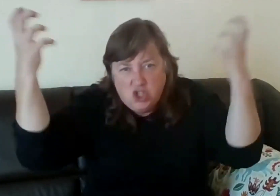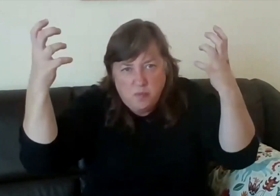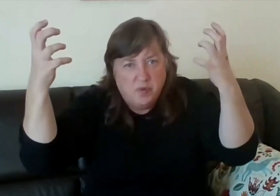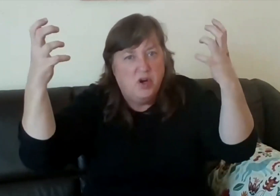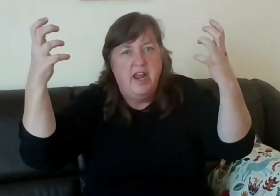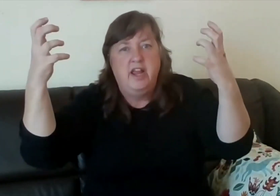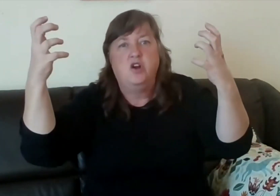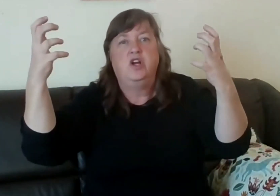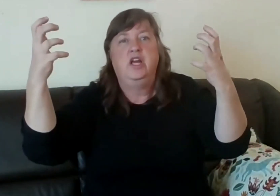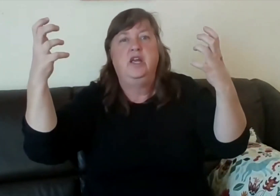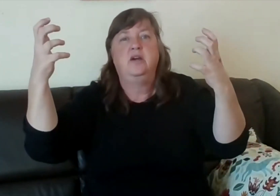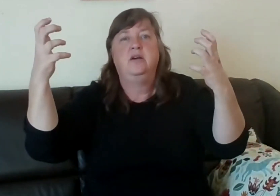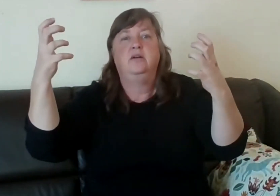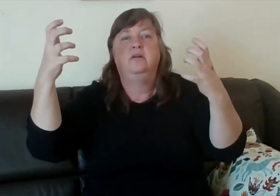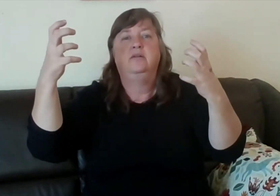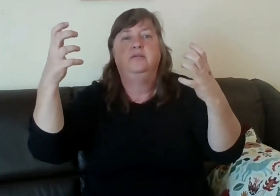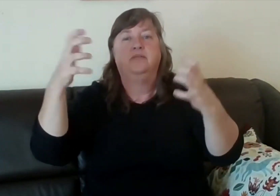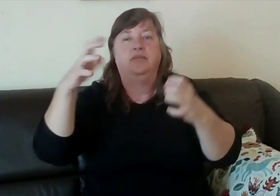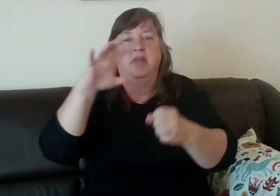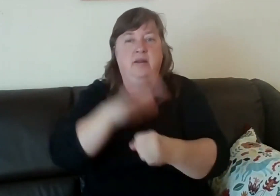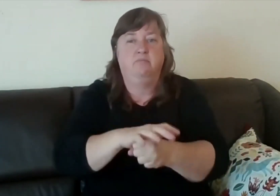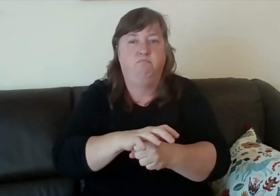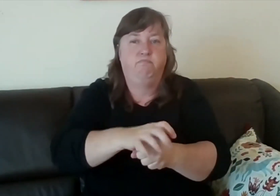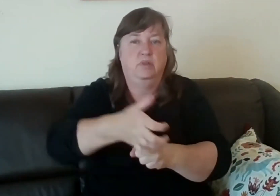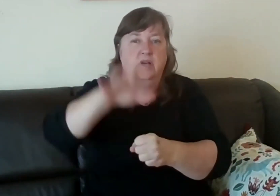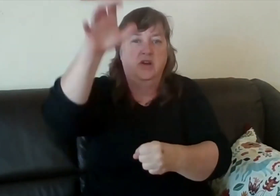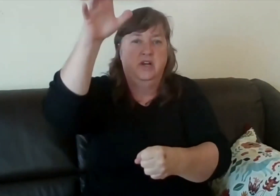super angry, and blow your lid.